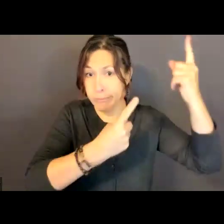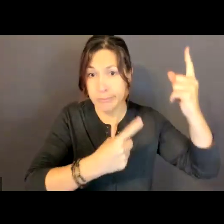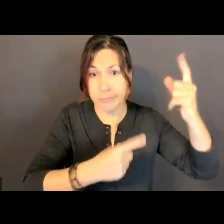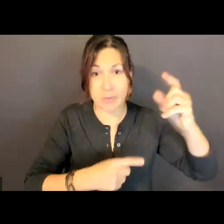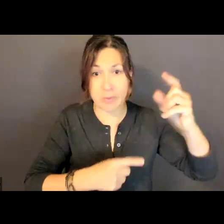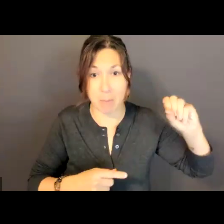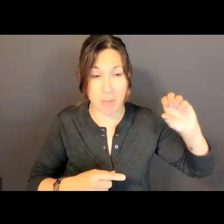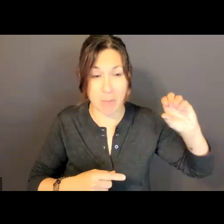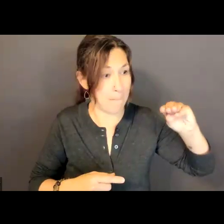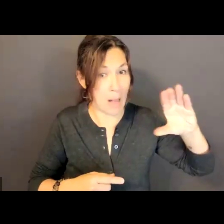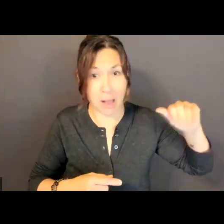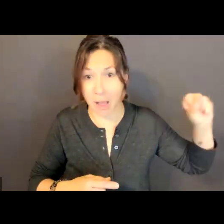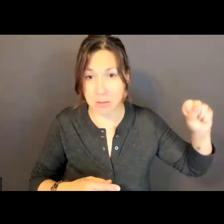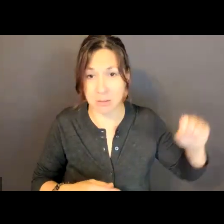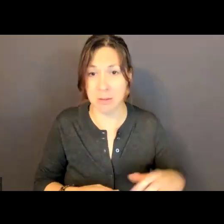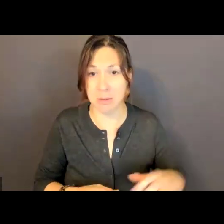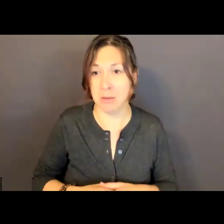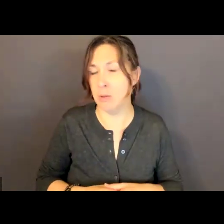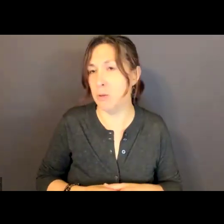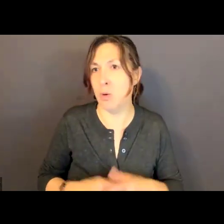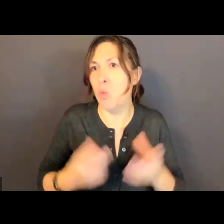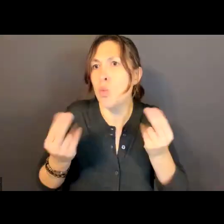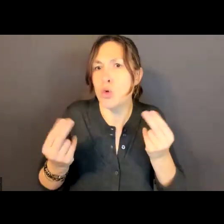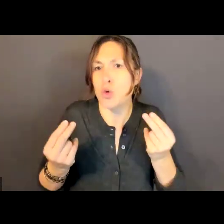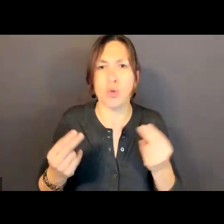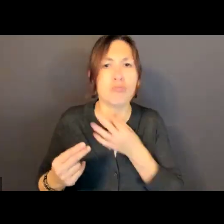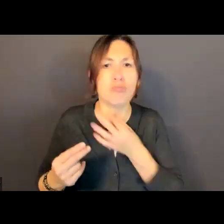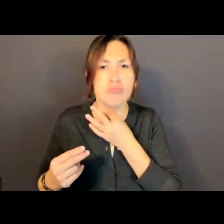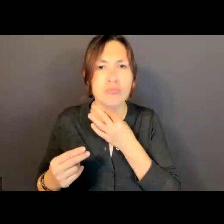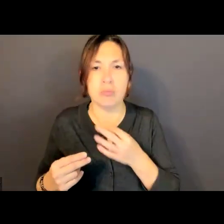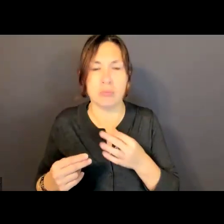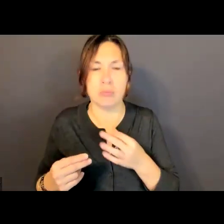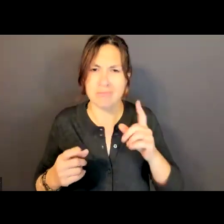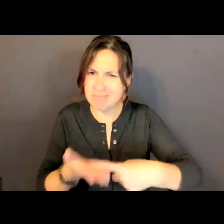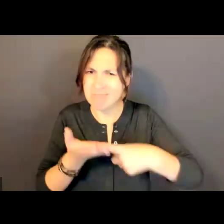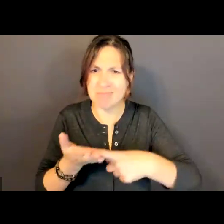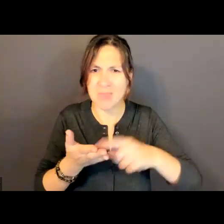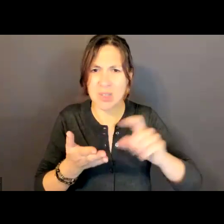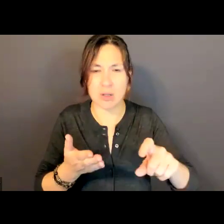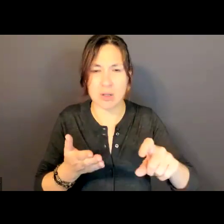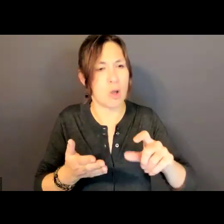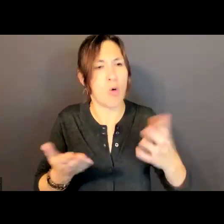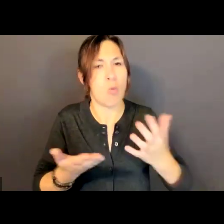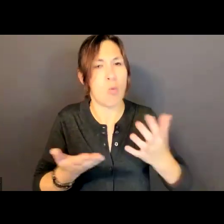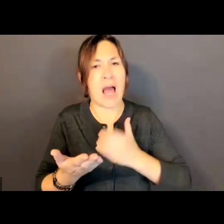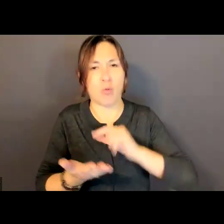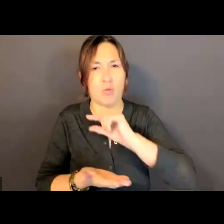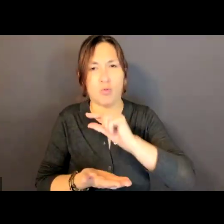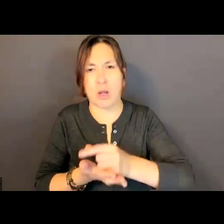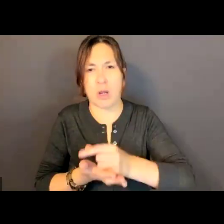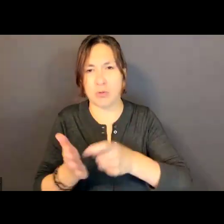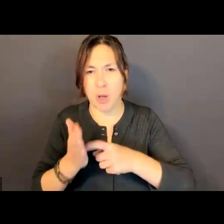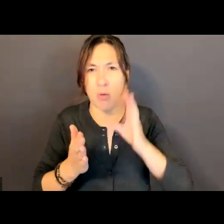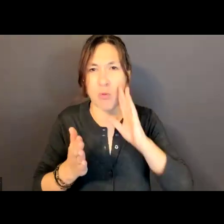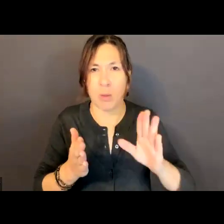for. But I'm just curious where we are, and I think we should be having a conversation about it. Graduation requirements specifically, this is an interesting